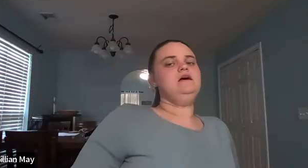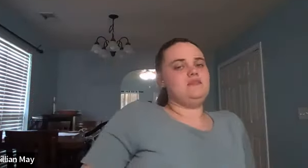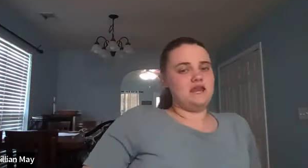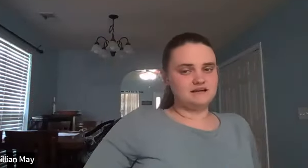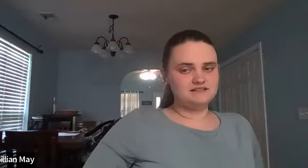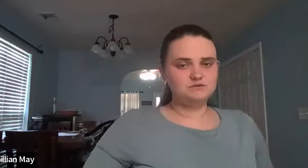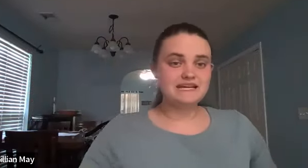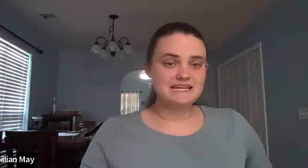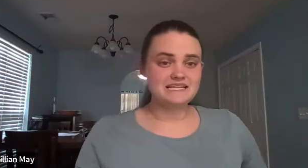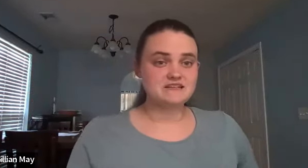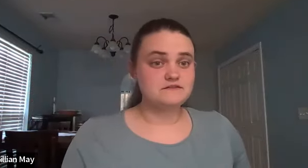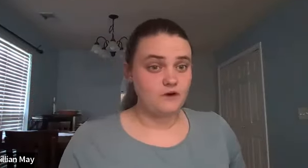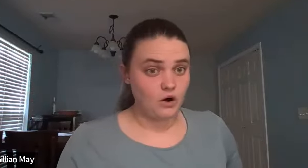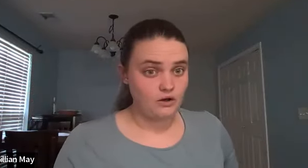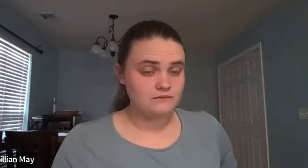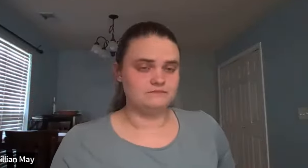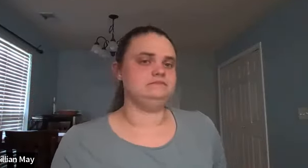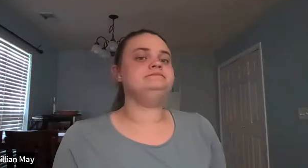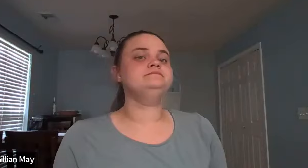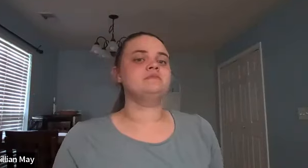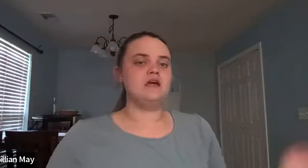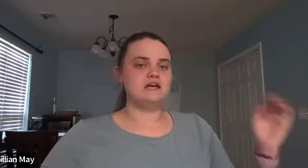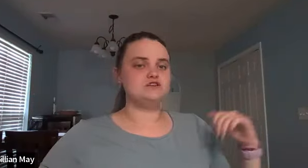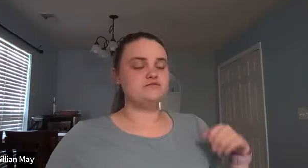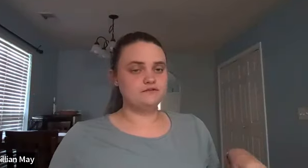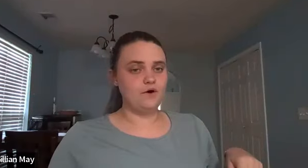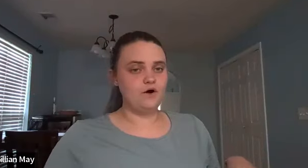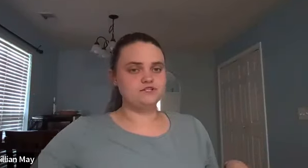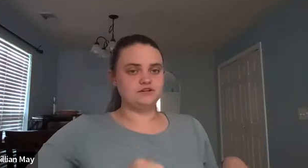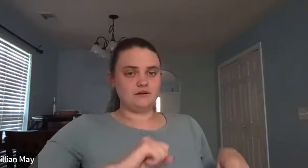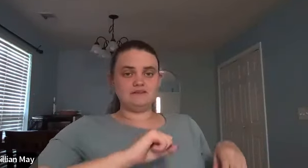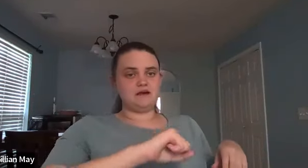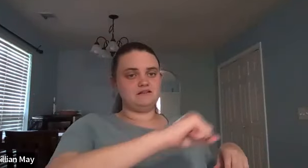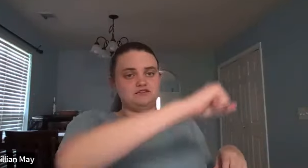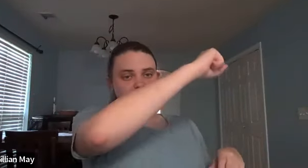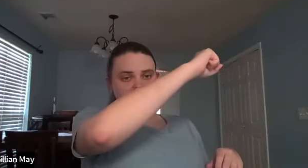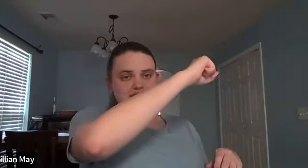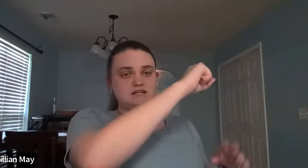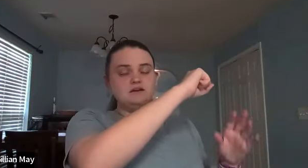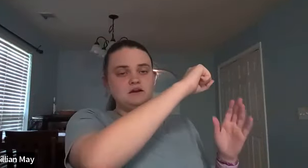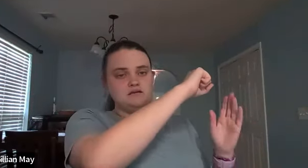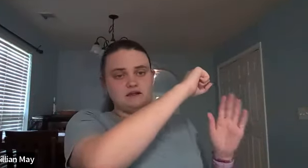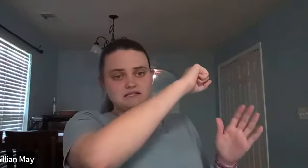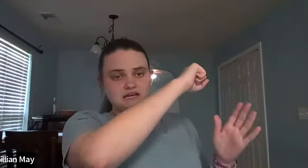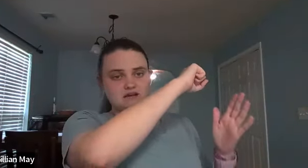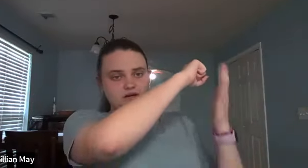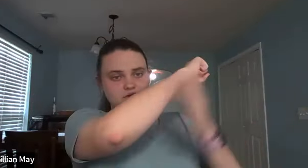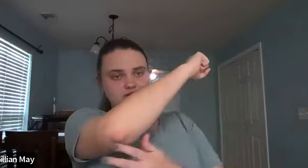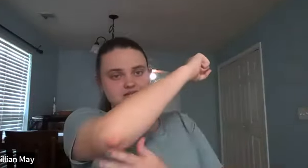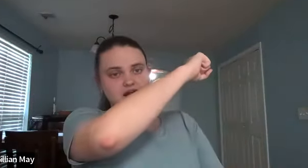The next one is fall. And so for fall, I'm gonna lean back a little so you can see it. Like I said, whenever I lift it high